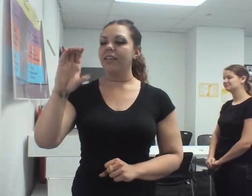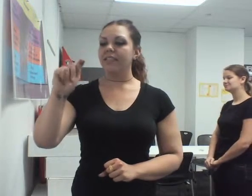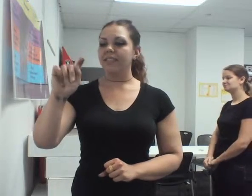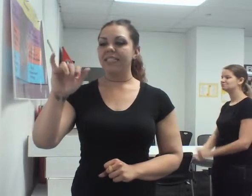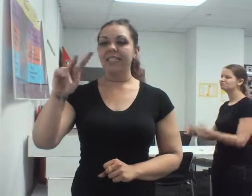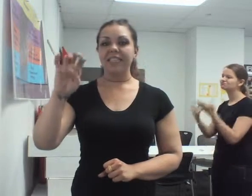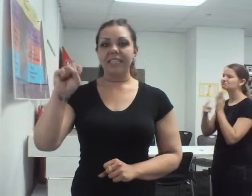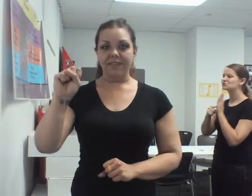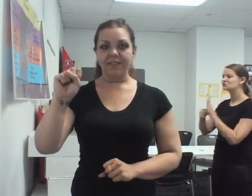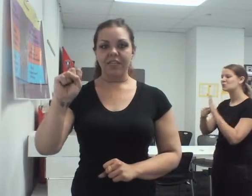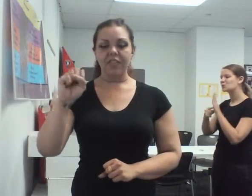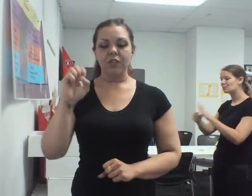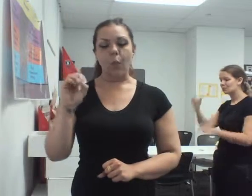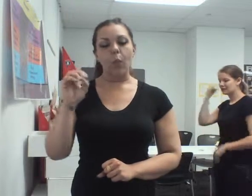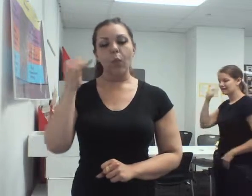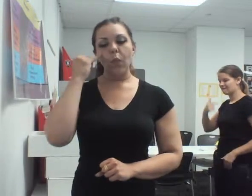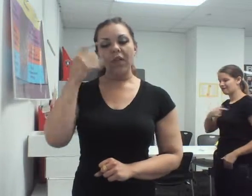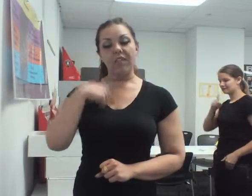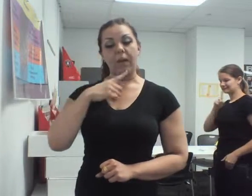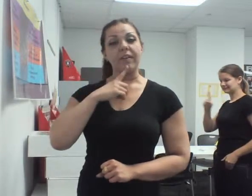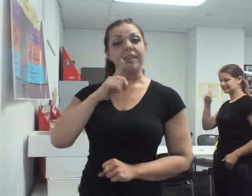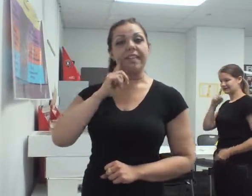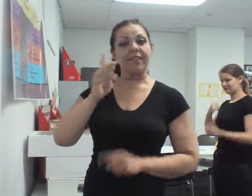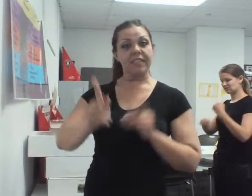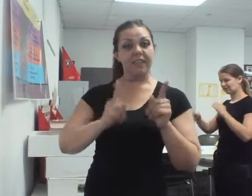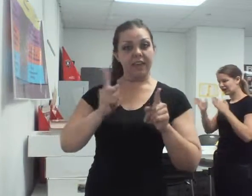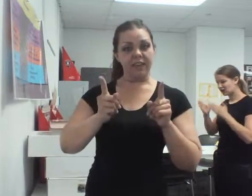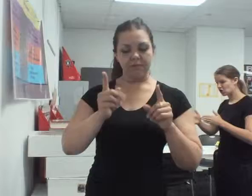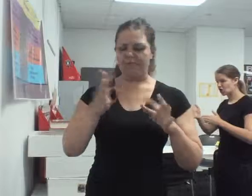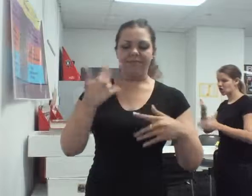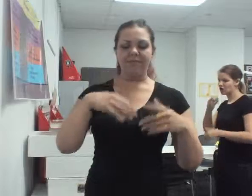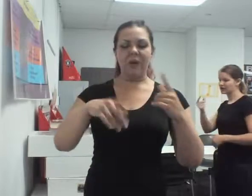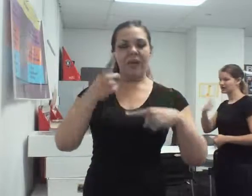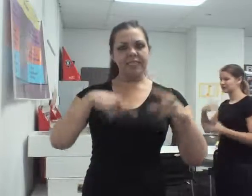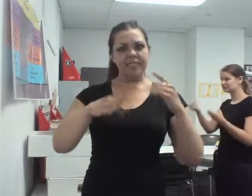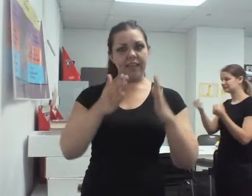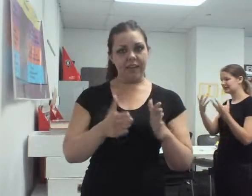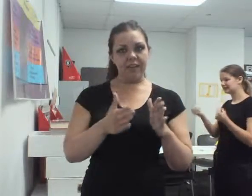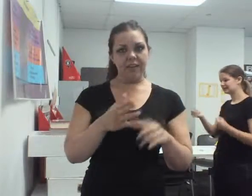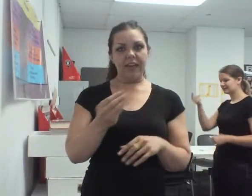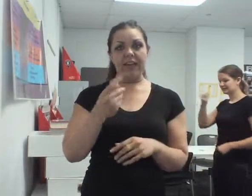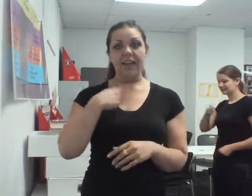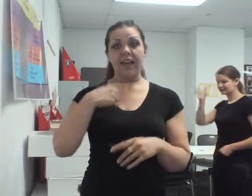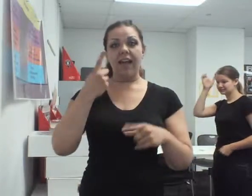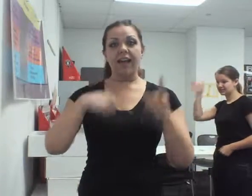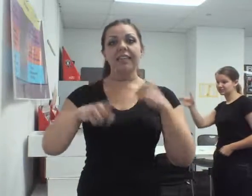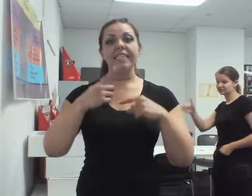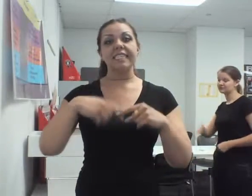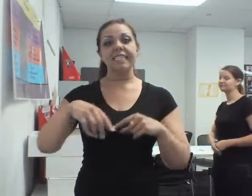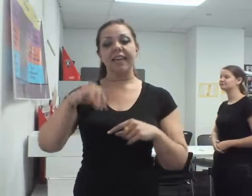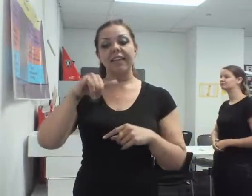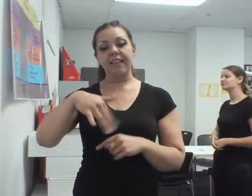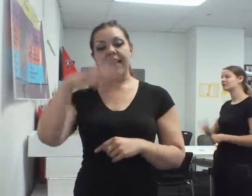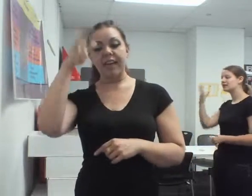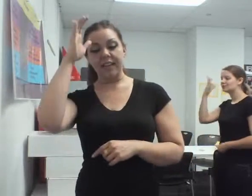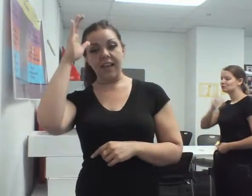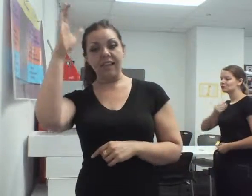be a designer, and I'm going to sign this concept, a beautiful sunset. This